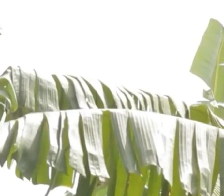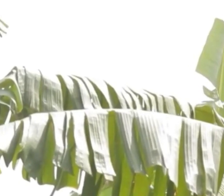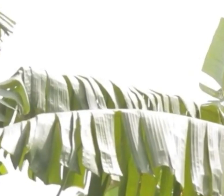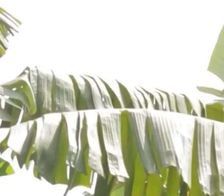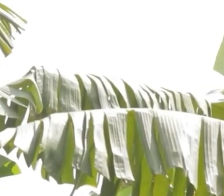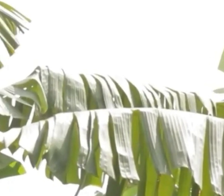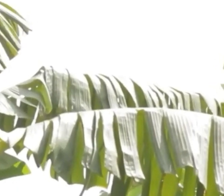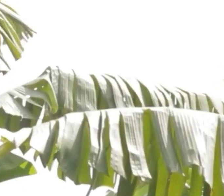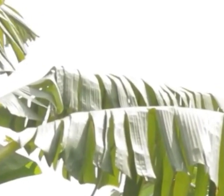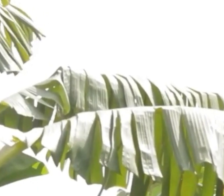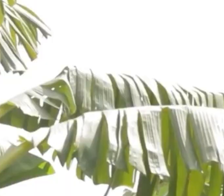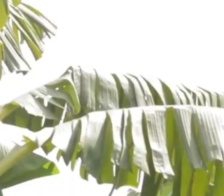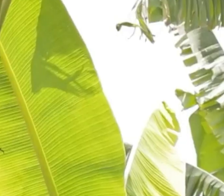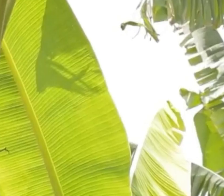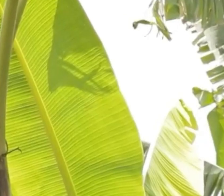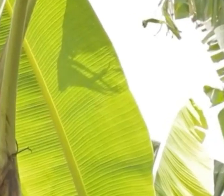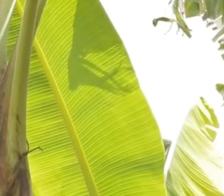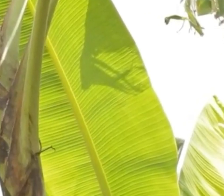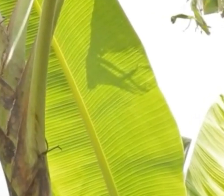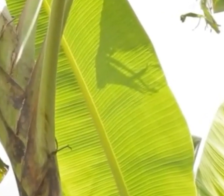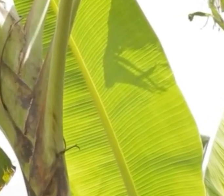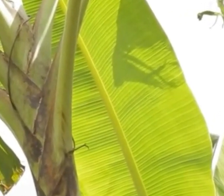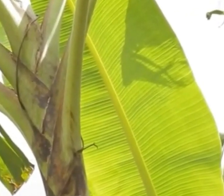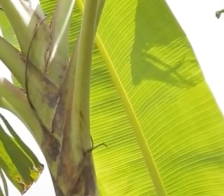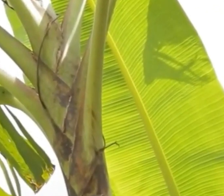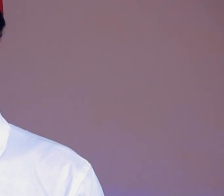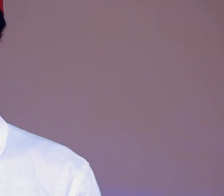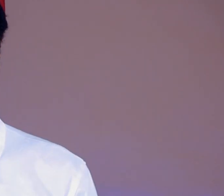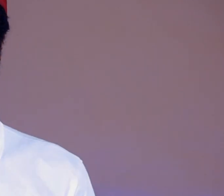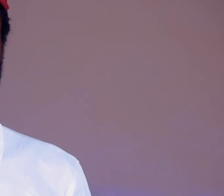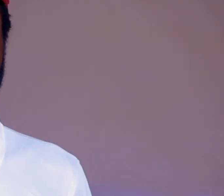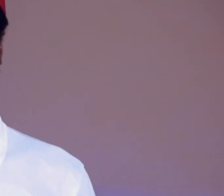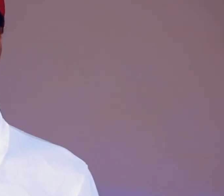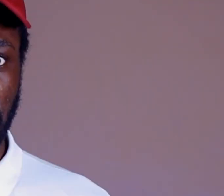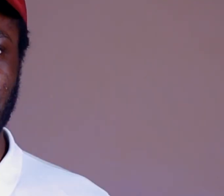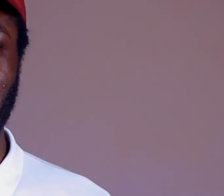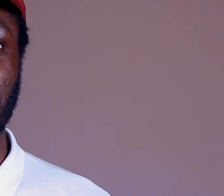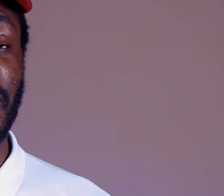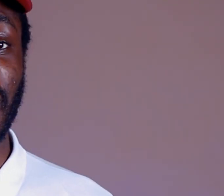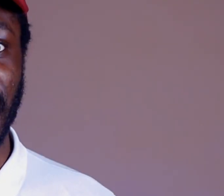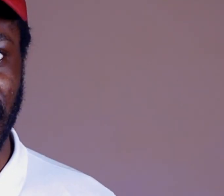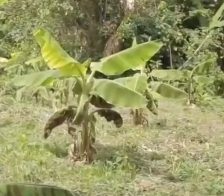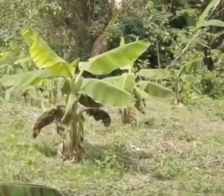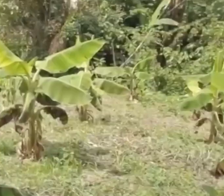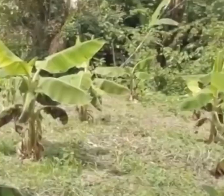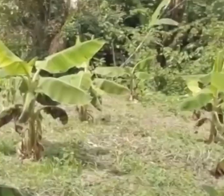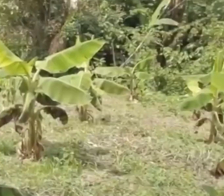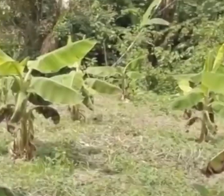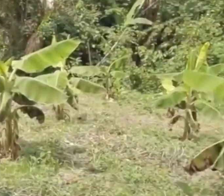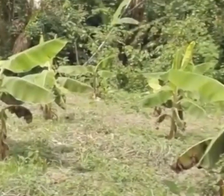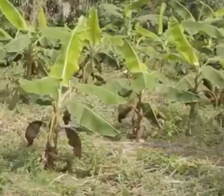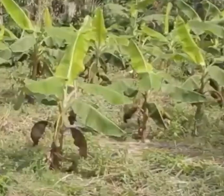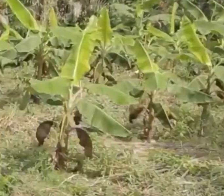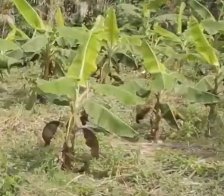Farming is very important to every country because it provides food and jobs. But when it comes to Ghana, farming